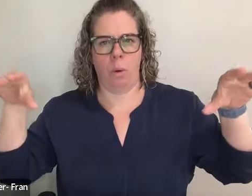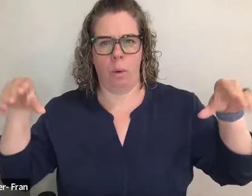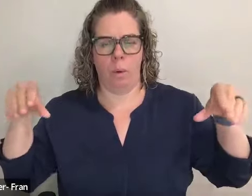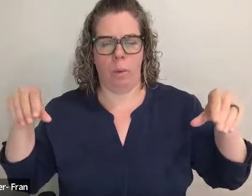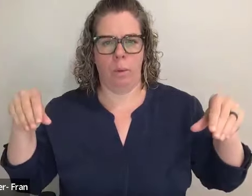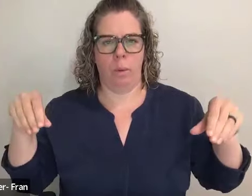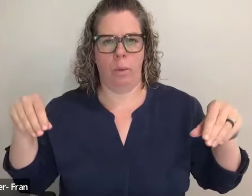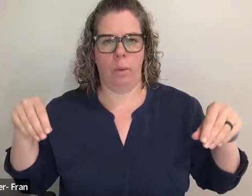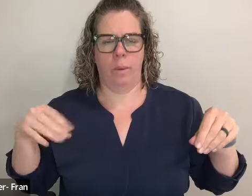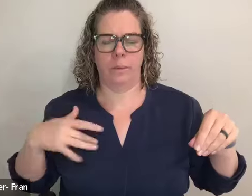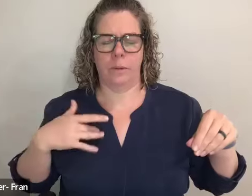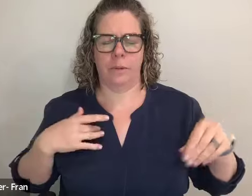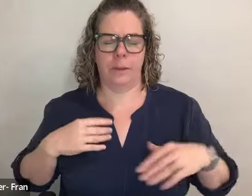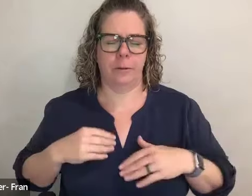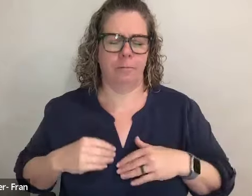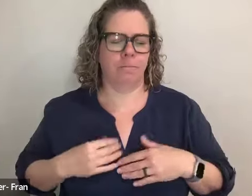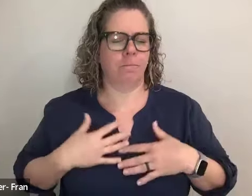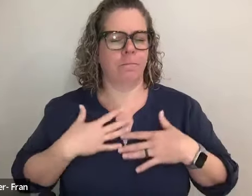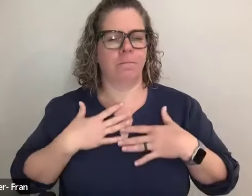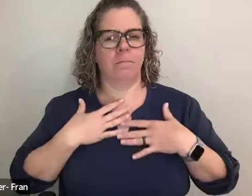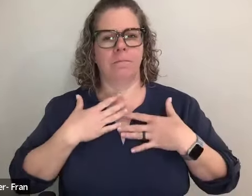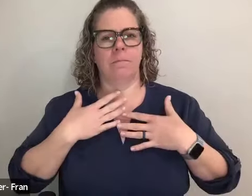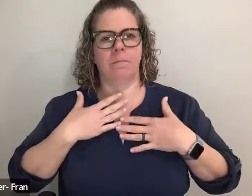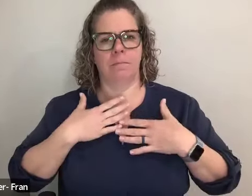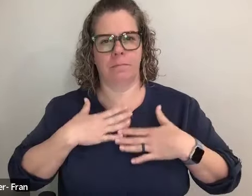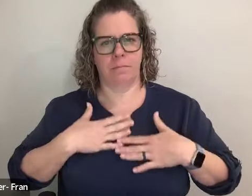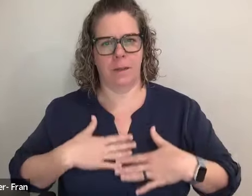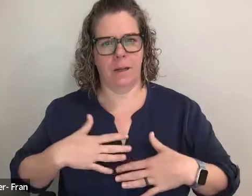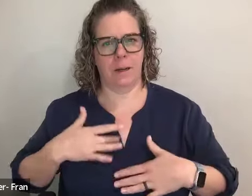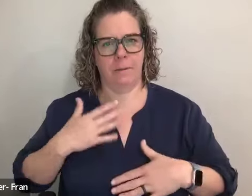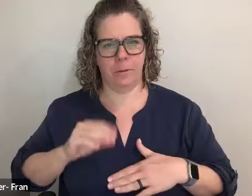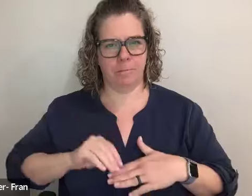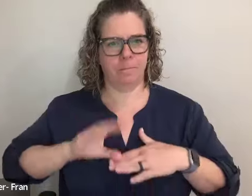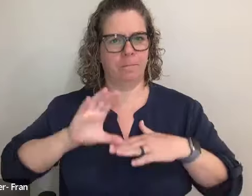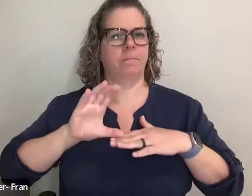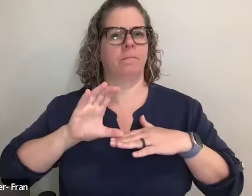to nourish your body,